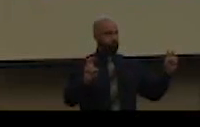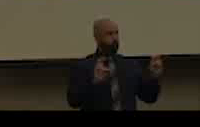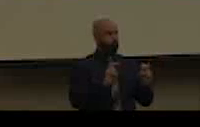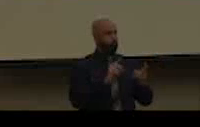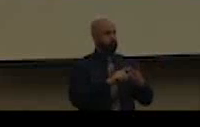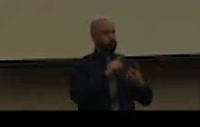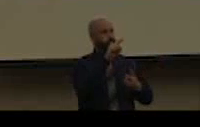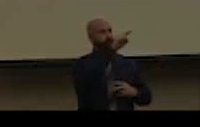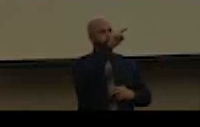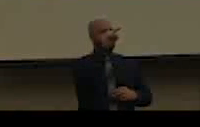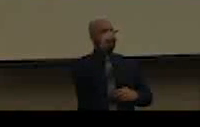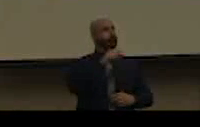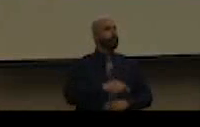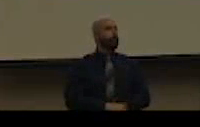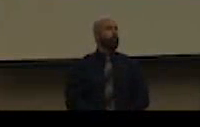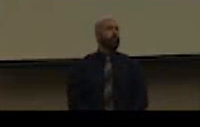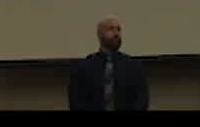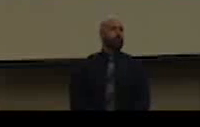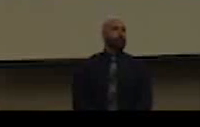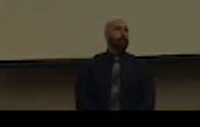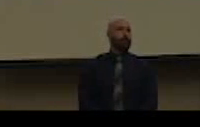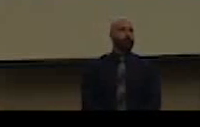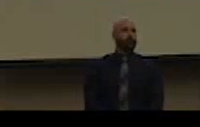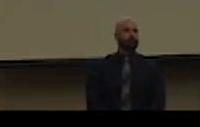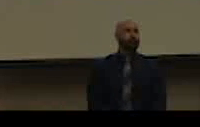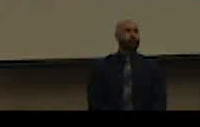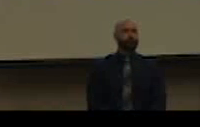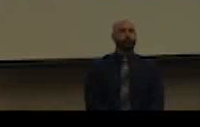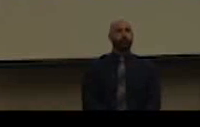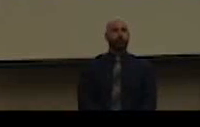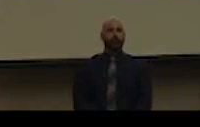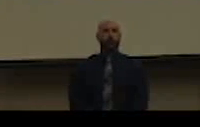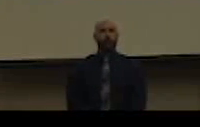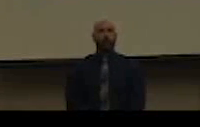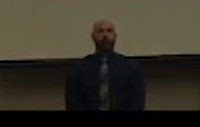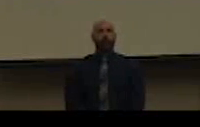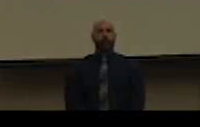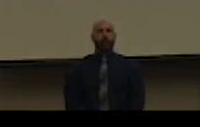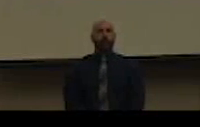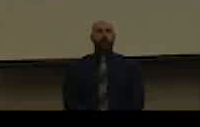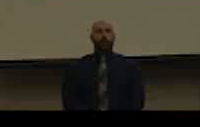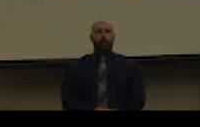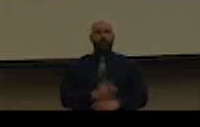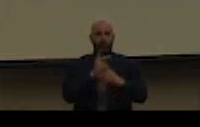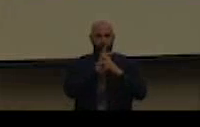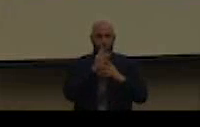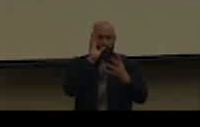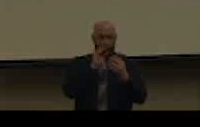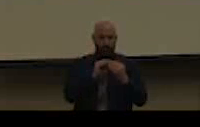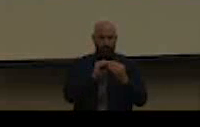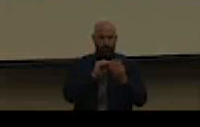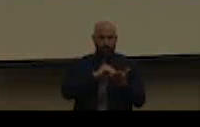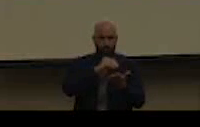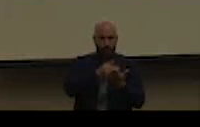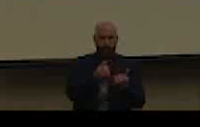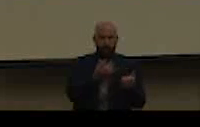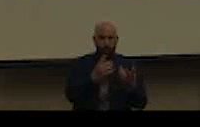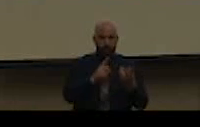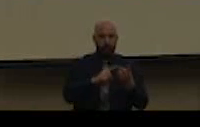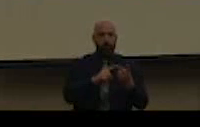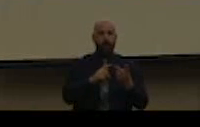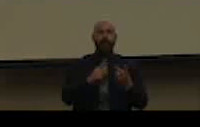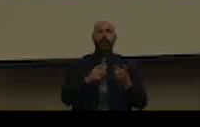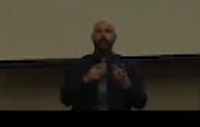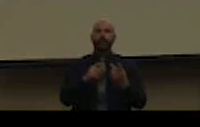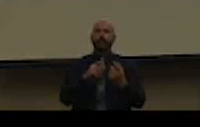So I think quantifying the monetary need and then being able to say specifically where that will go. And in showing